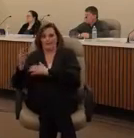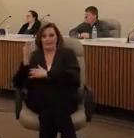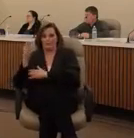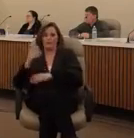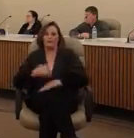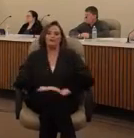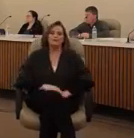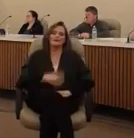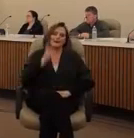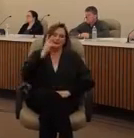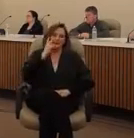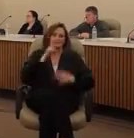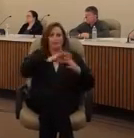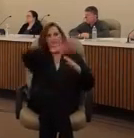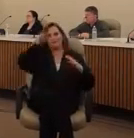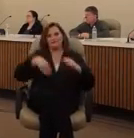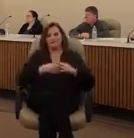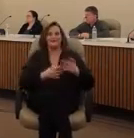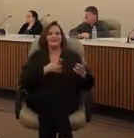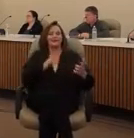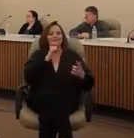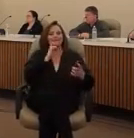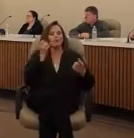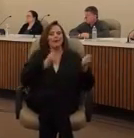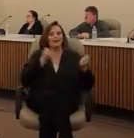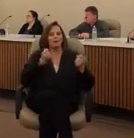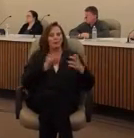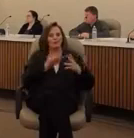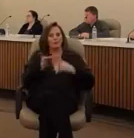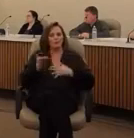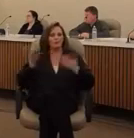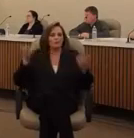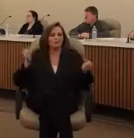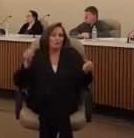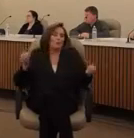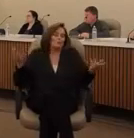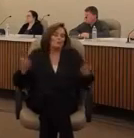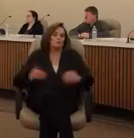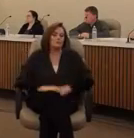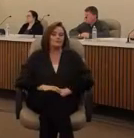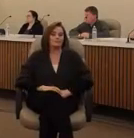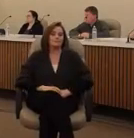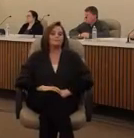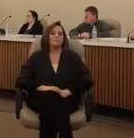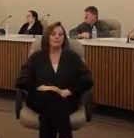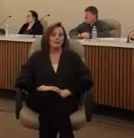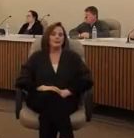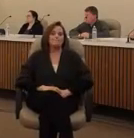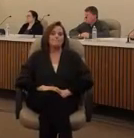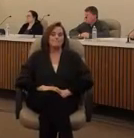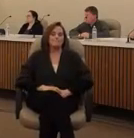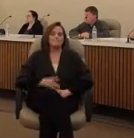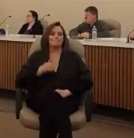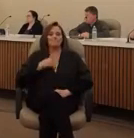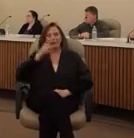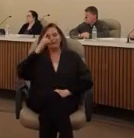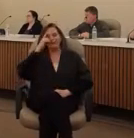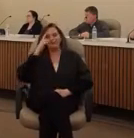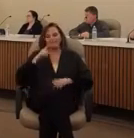when they're open and up and running. Look, they don't have a drive-through, so I think that the kind of traffic they